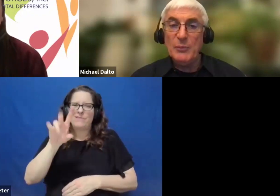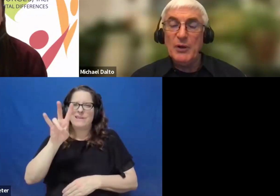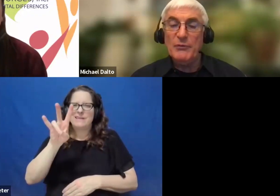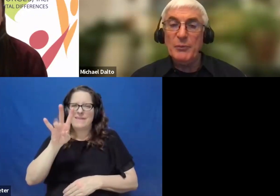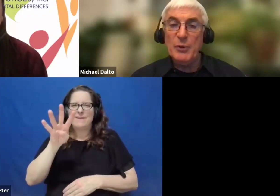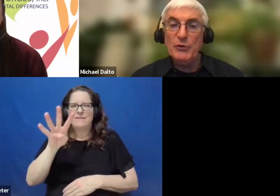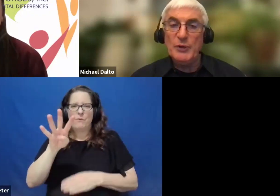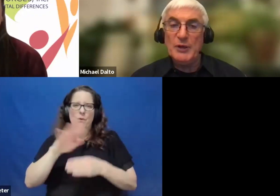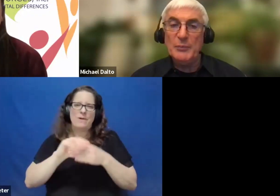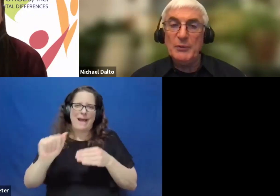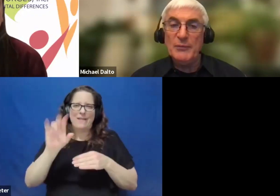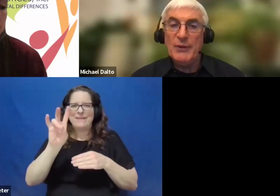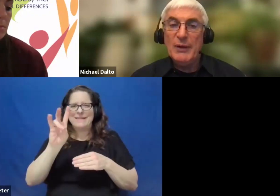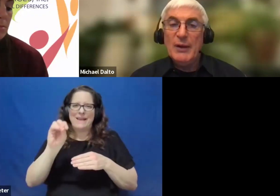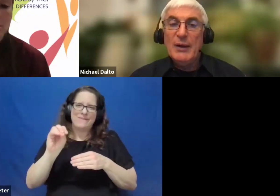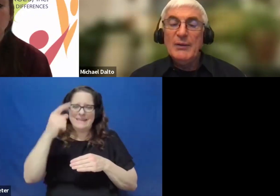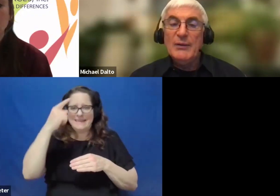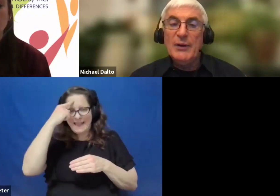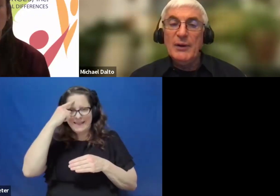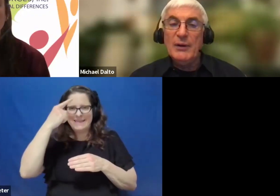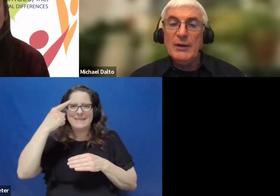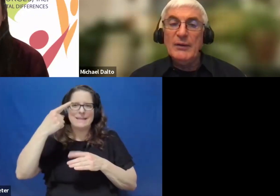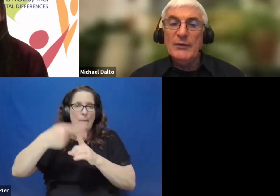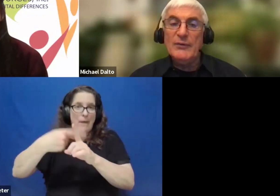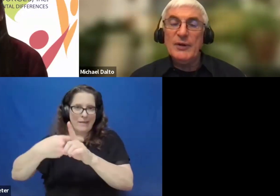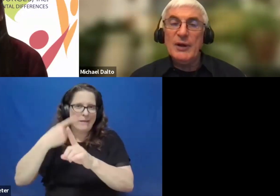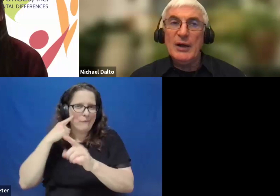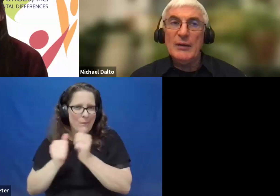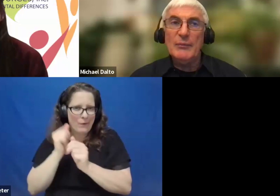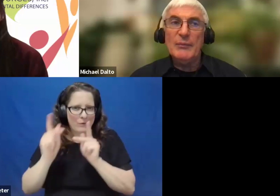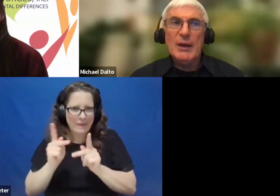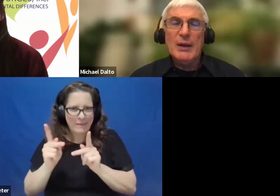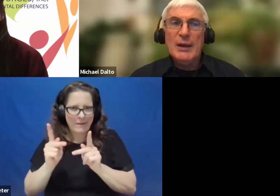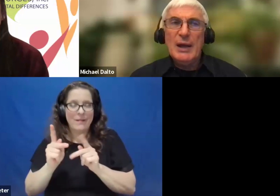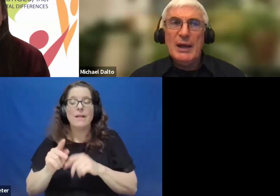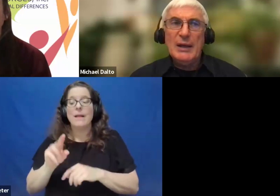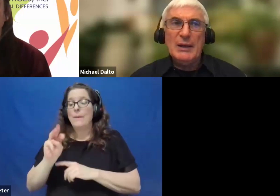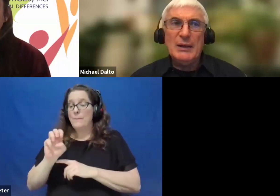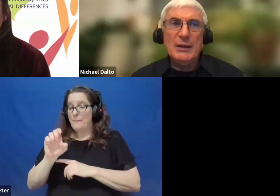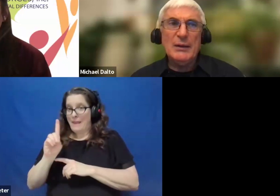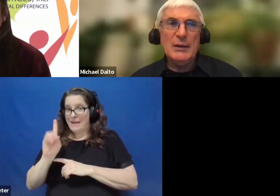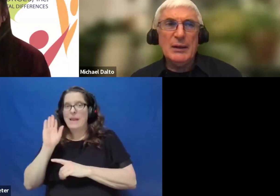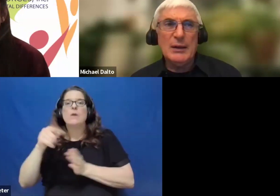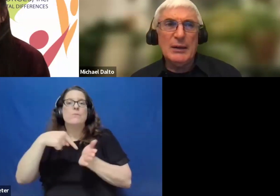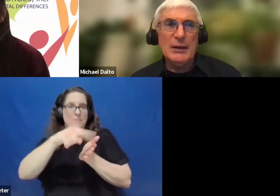$174.70 a month for most people. There is an